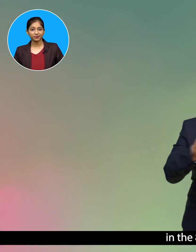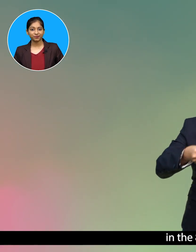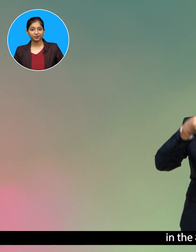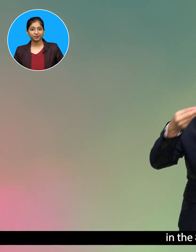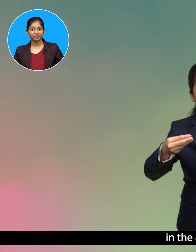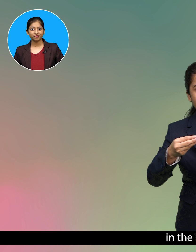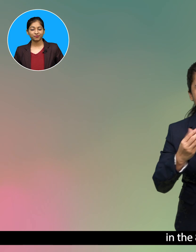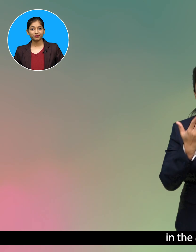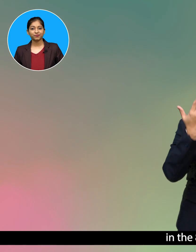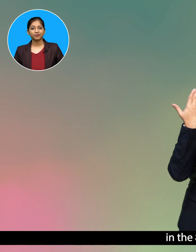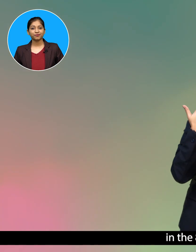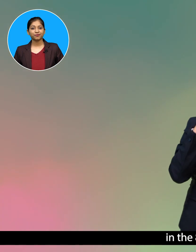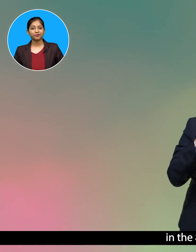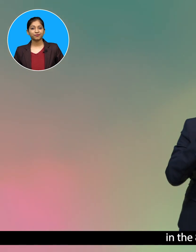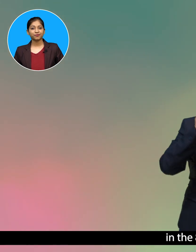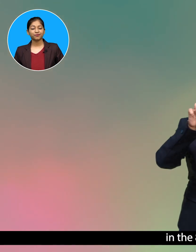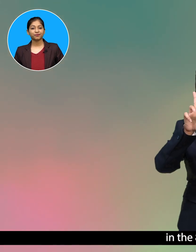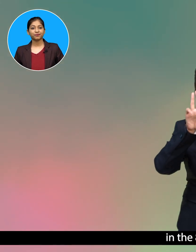classes.